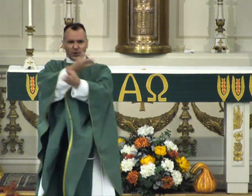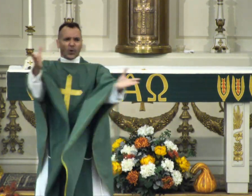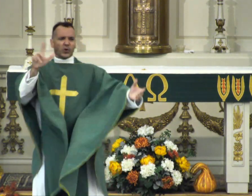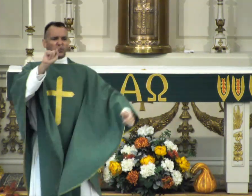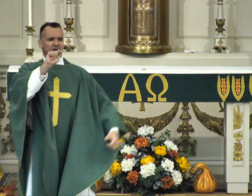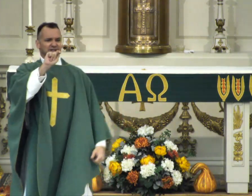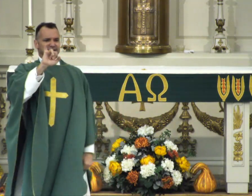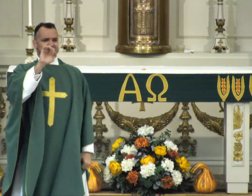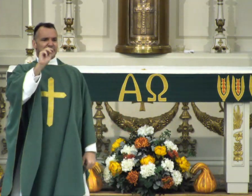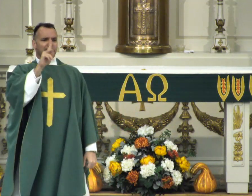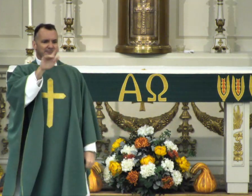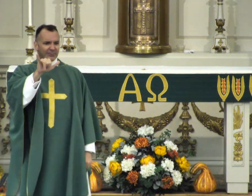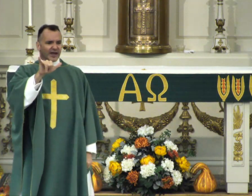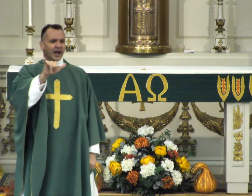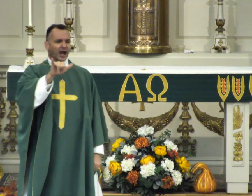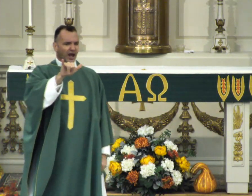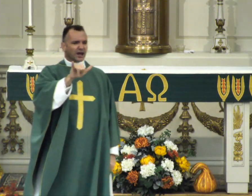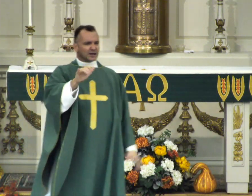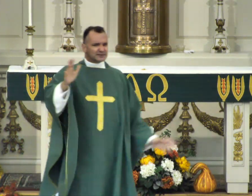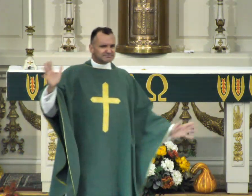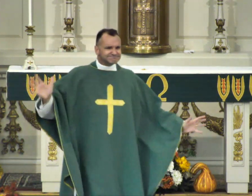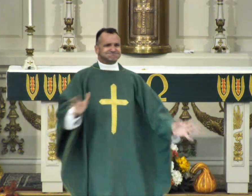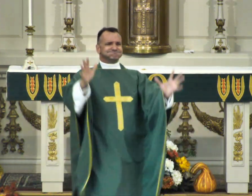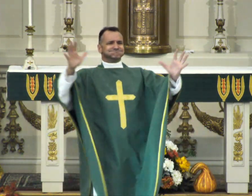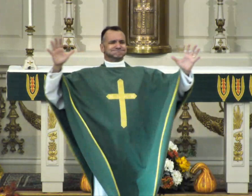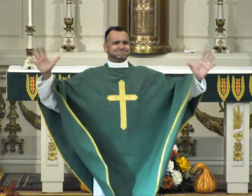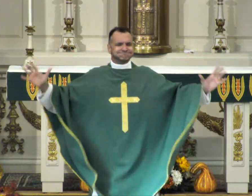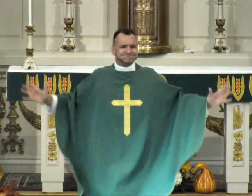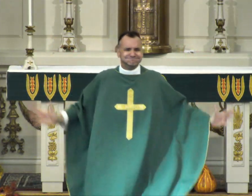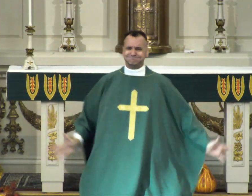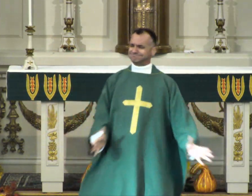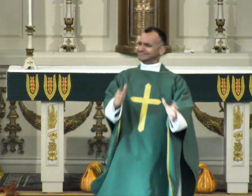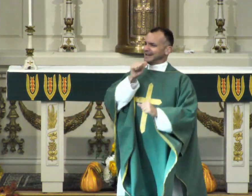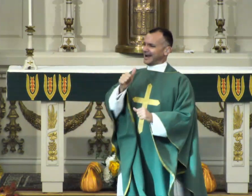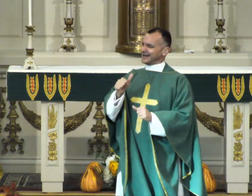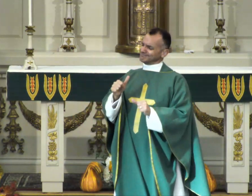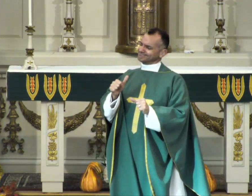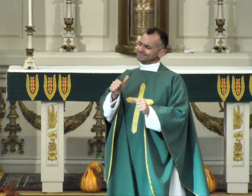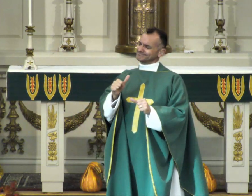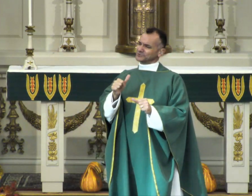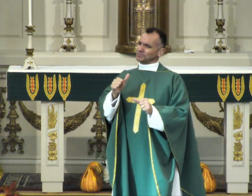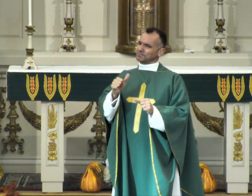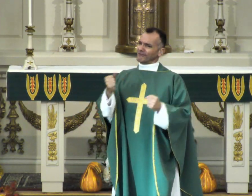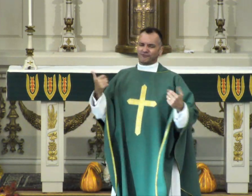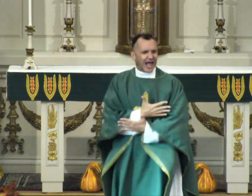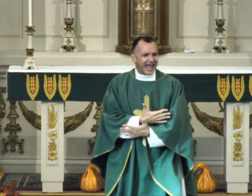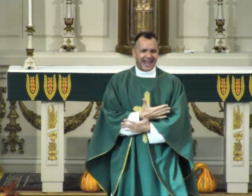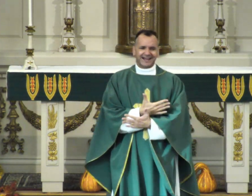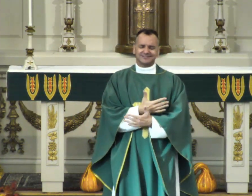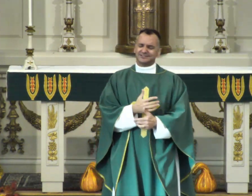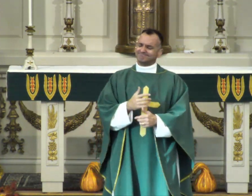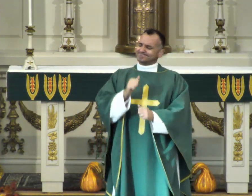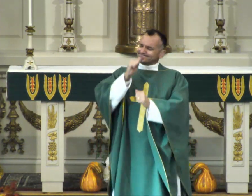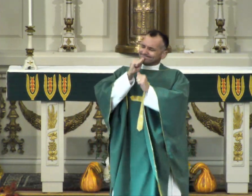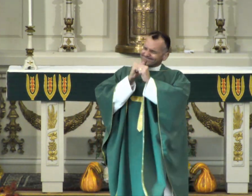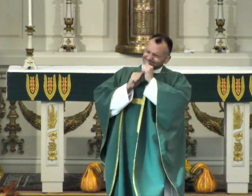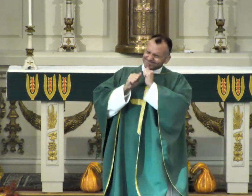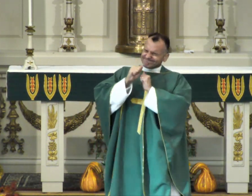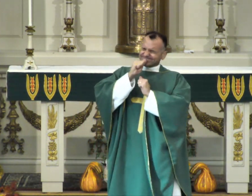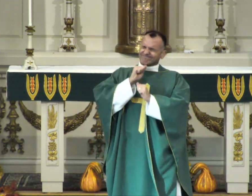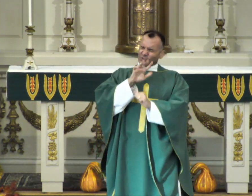In St. Paul's letter today, it's a very powerful letter. He is encouraging Timothy not to be